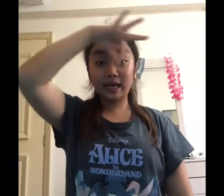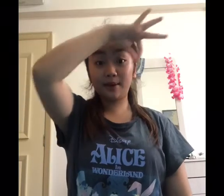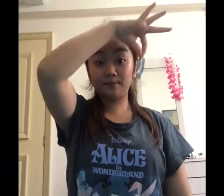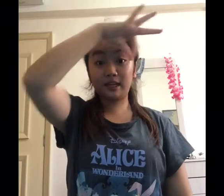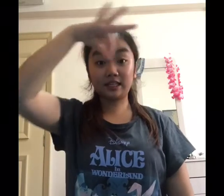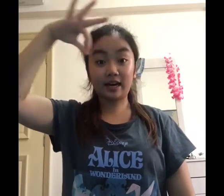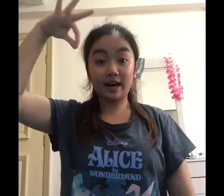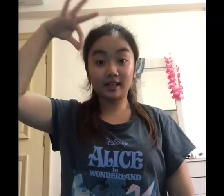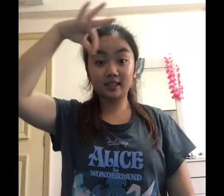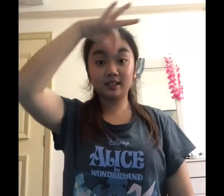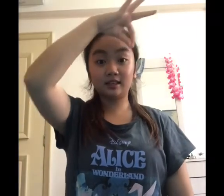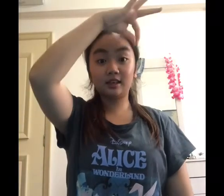Hypnotize,